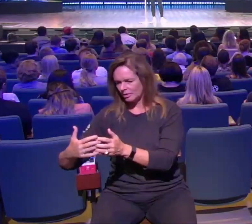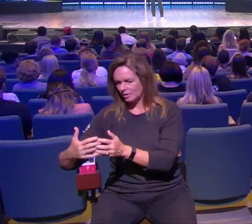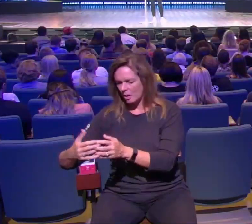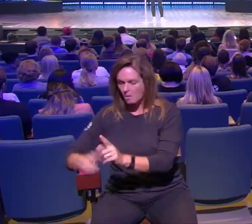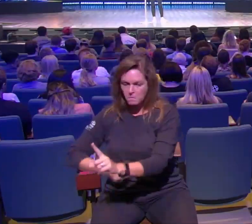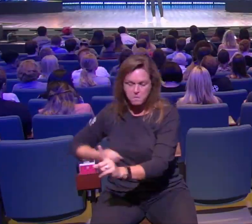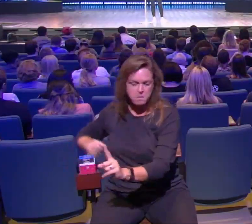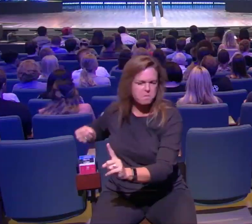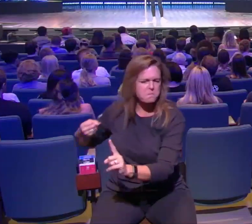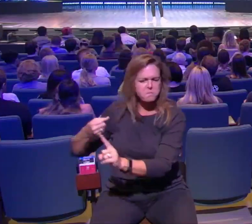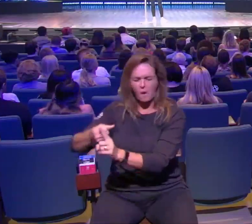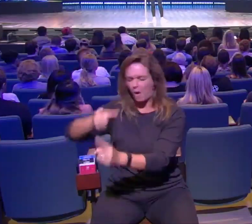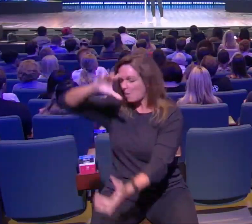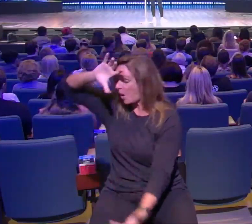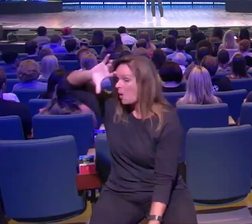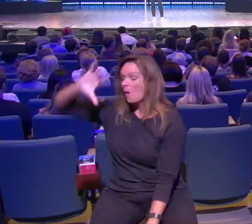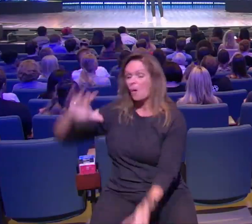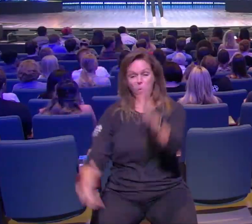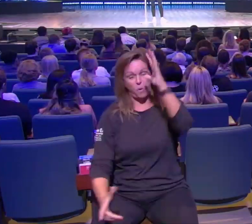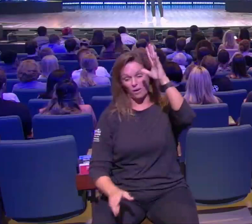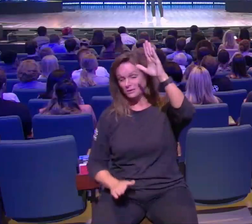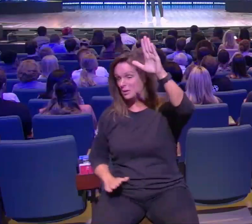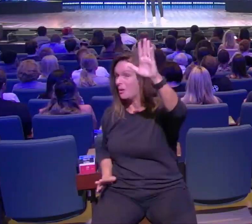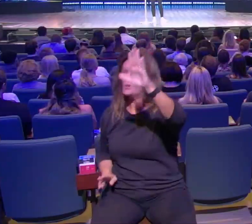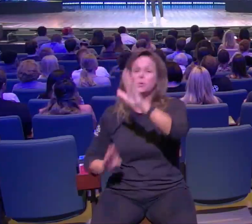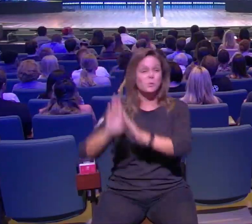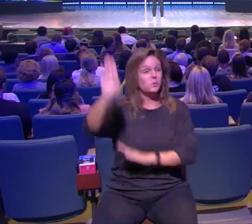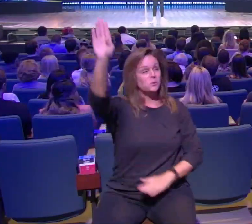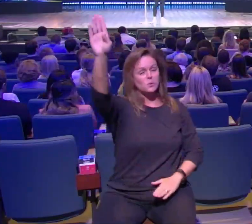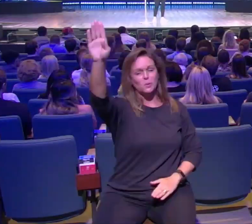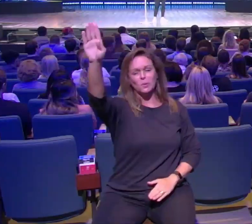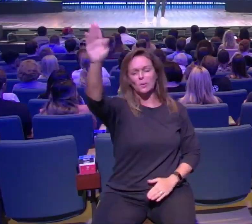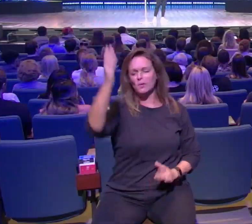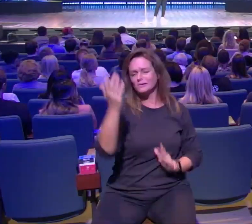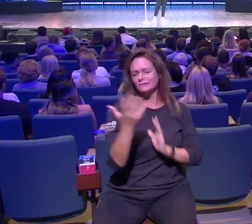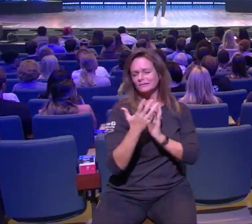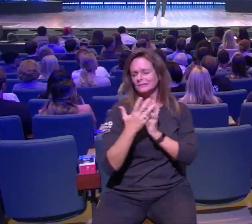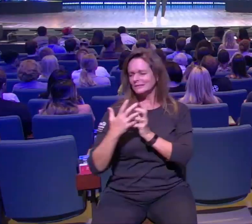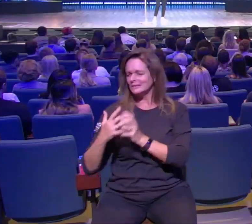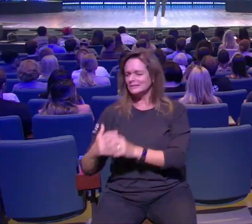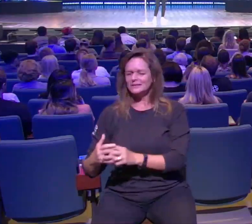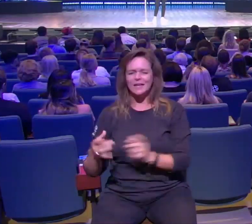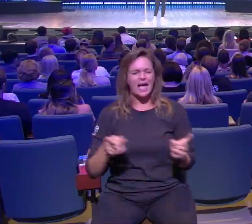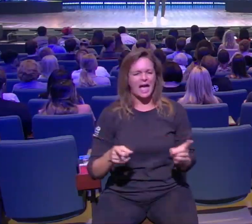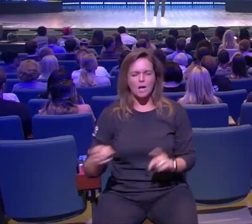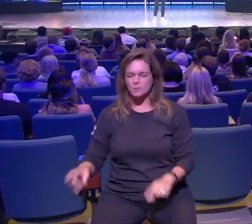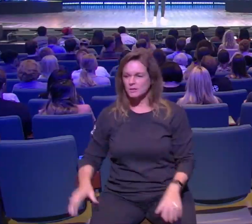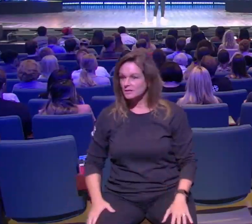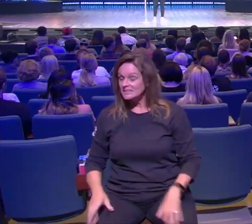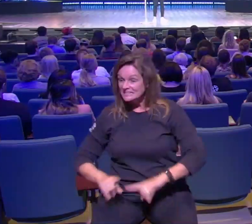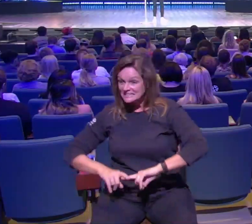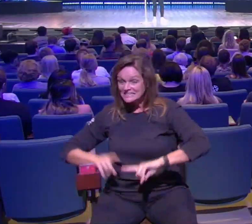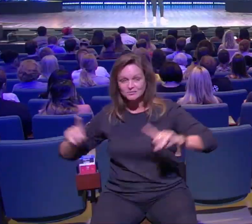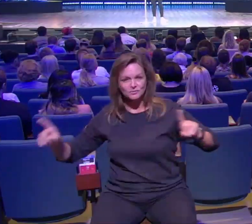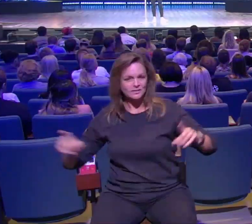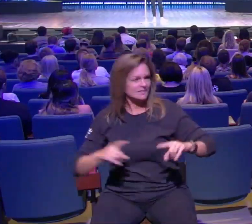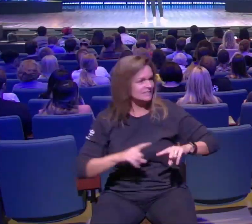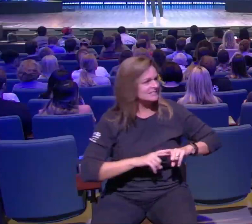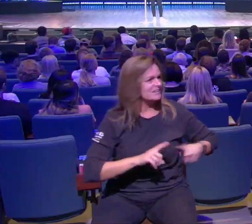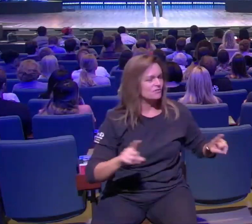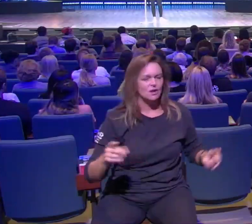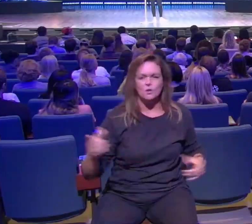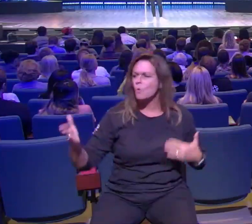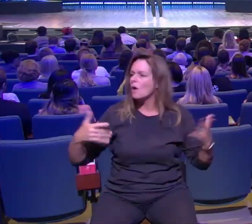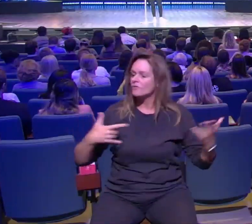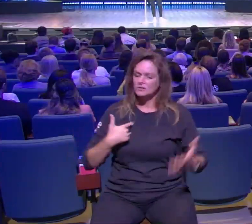The conditions are right. We are opening up our doors at all of our locations like never before, so that everyone that calls